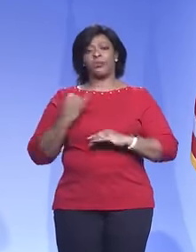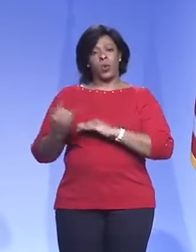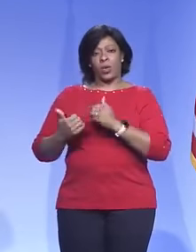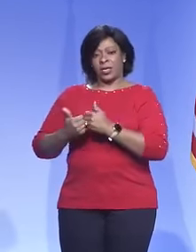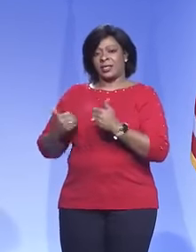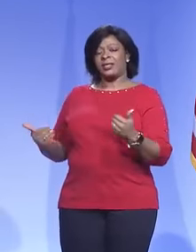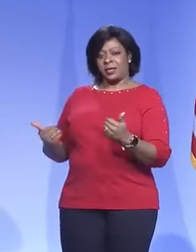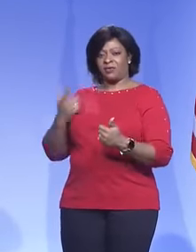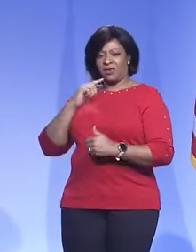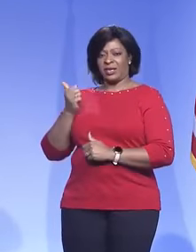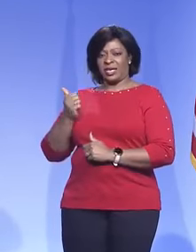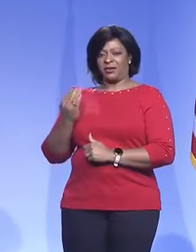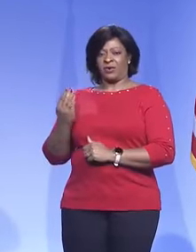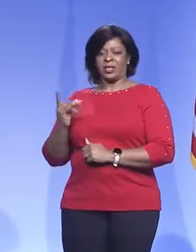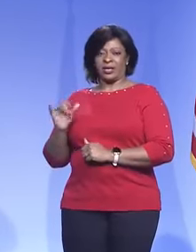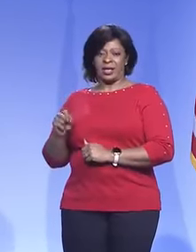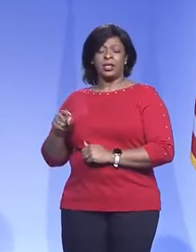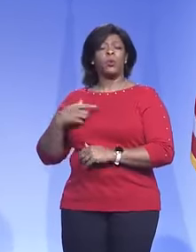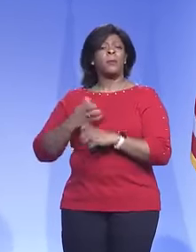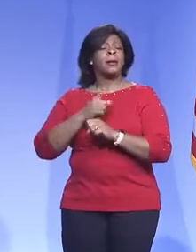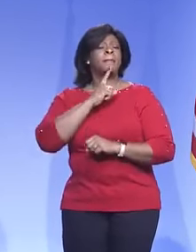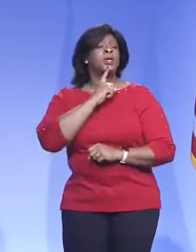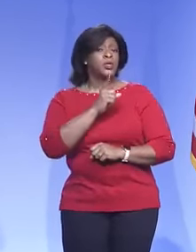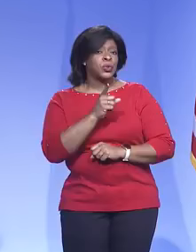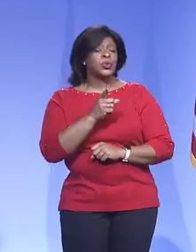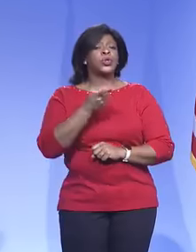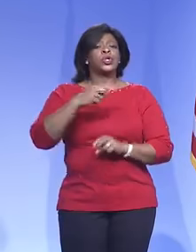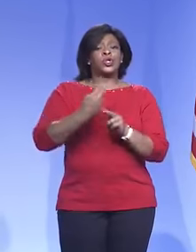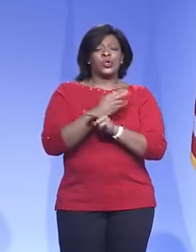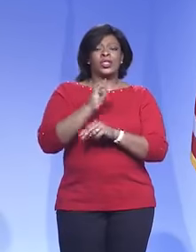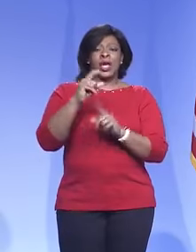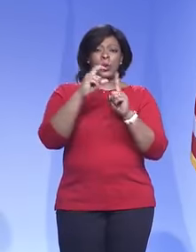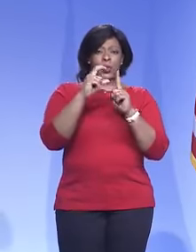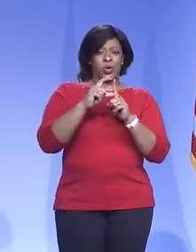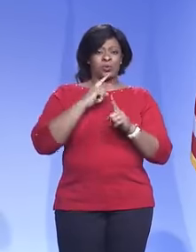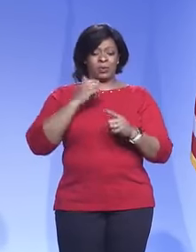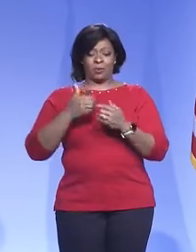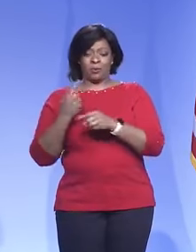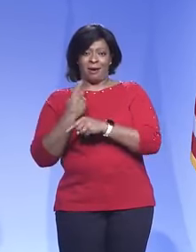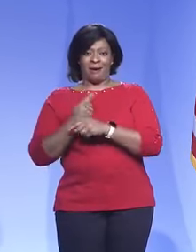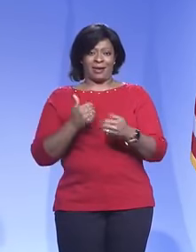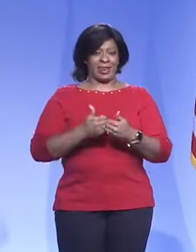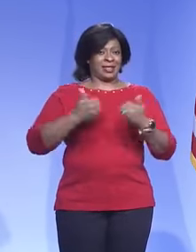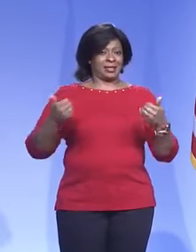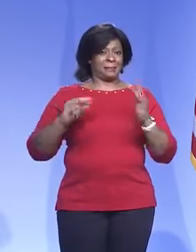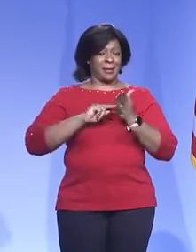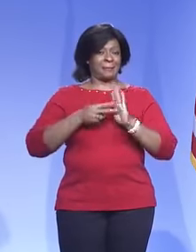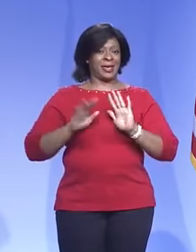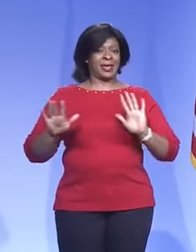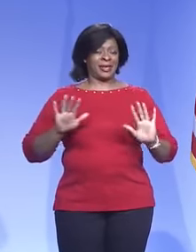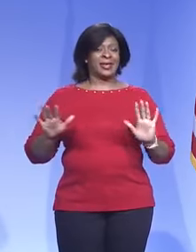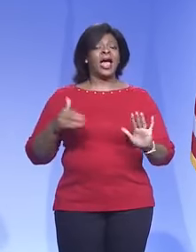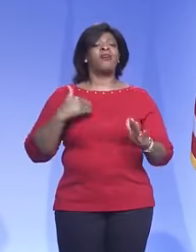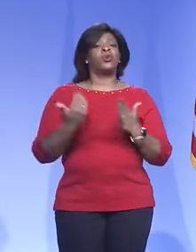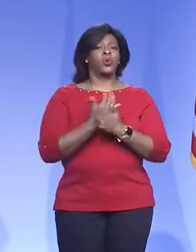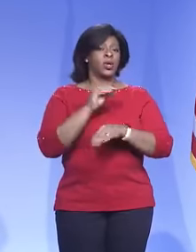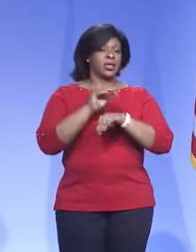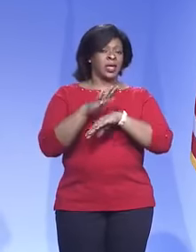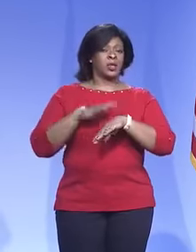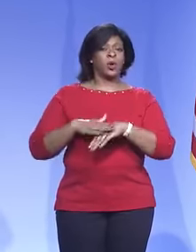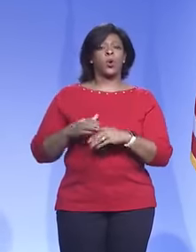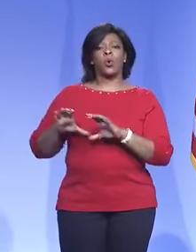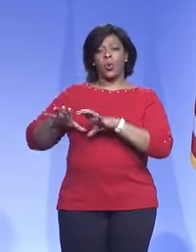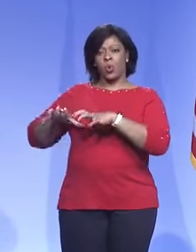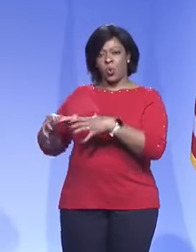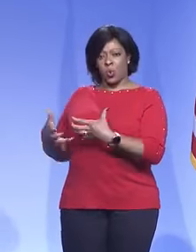some point. So we want to make sure that we use the terms appropriately, but now there's new guidance on